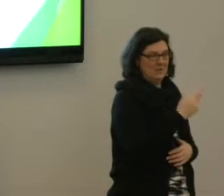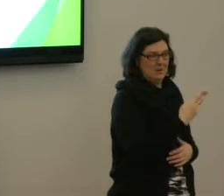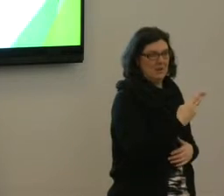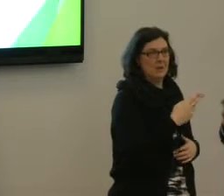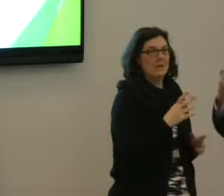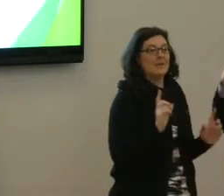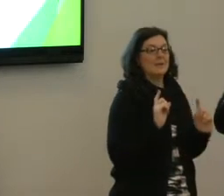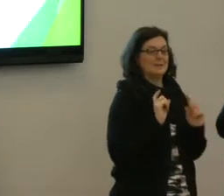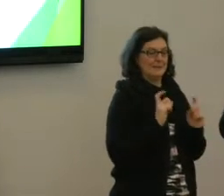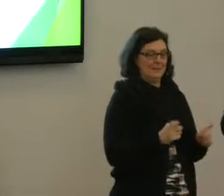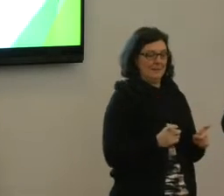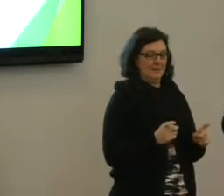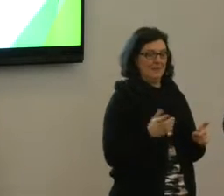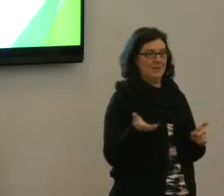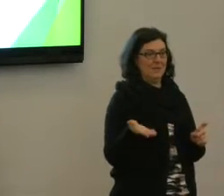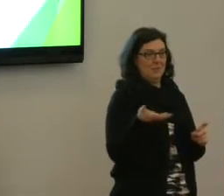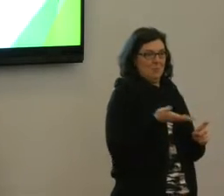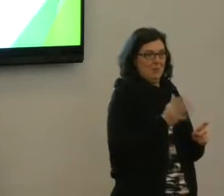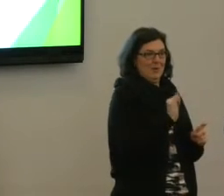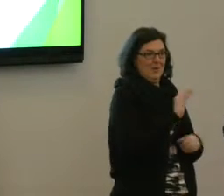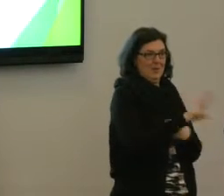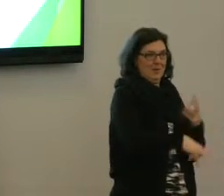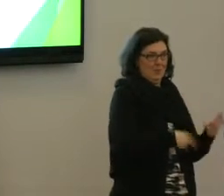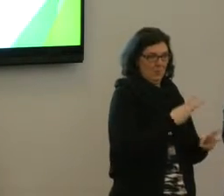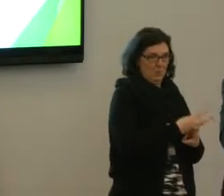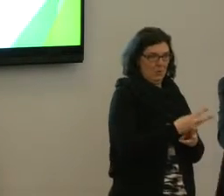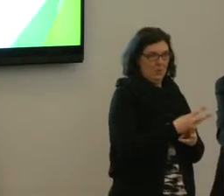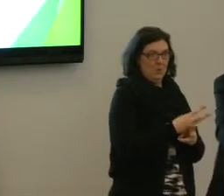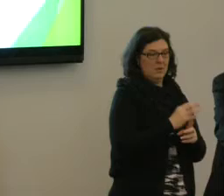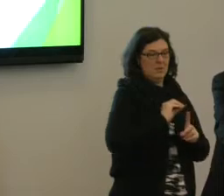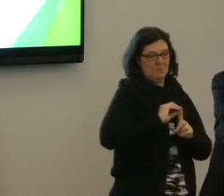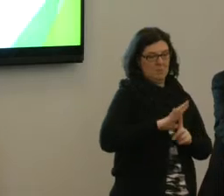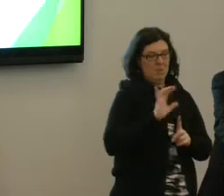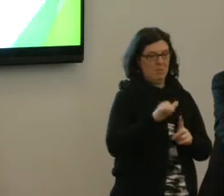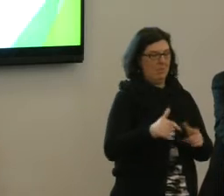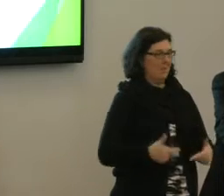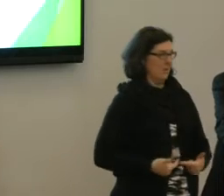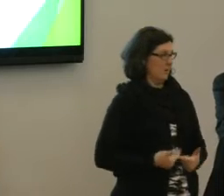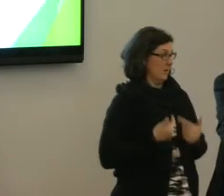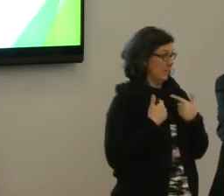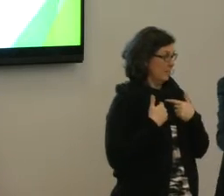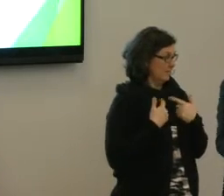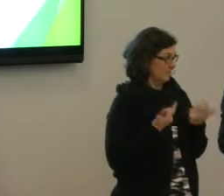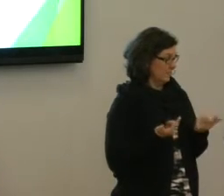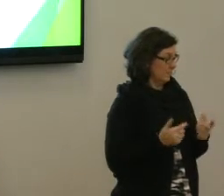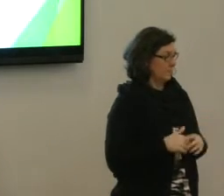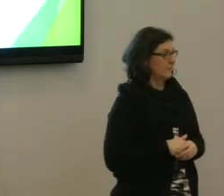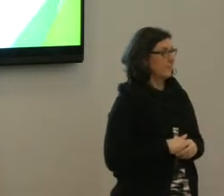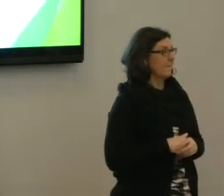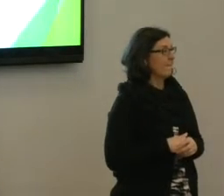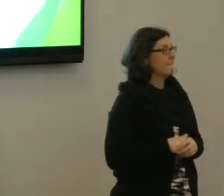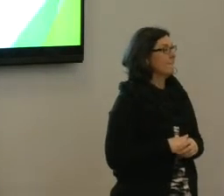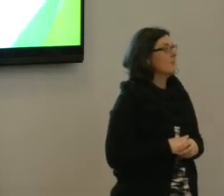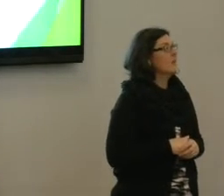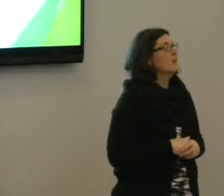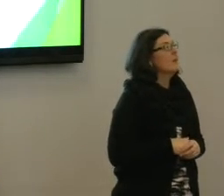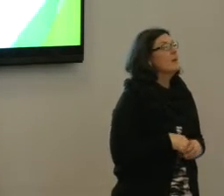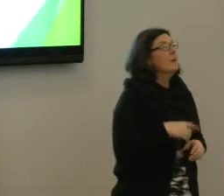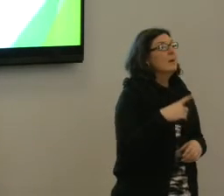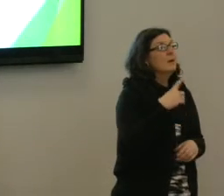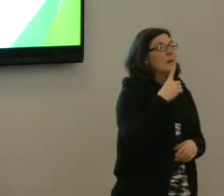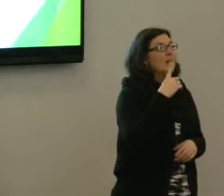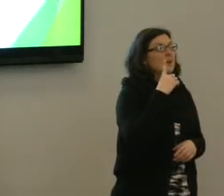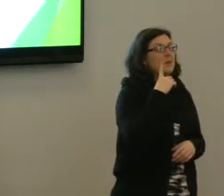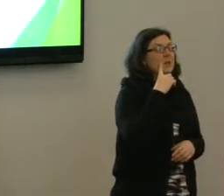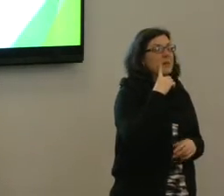bring into that world, into that life. And if you think about hospitality and the way it grew up